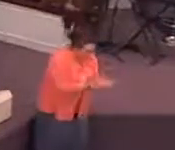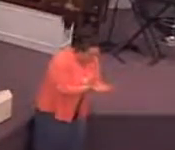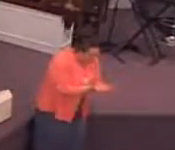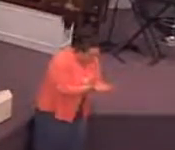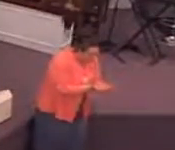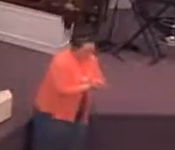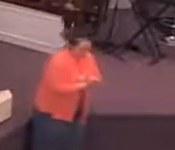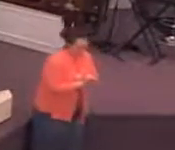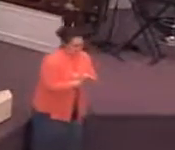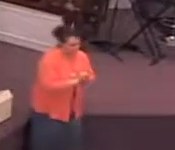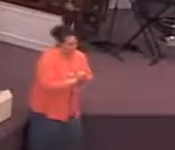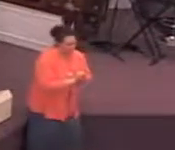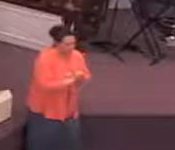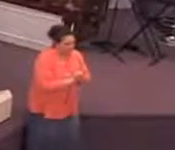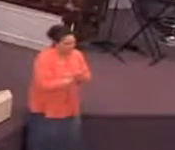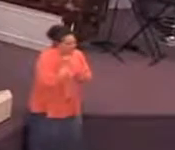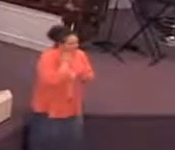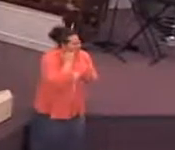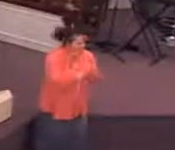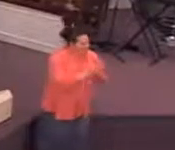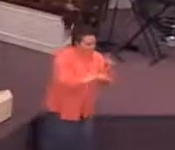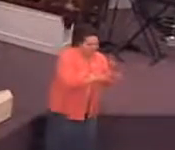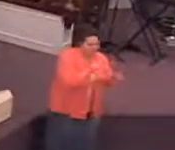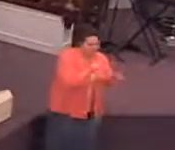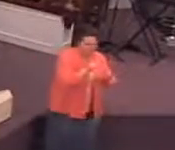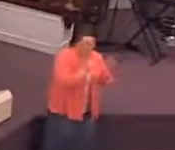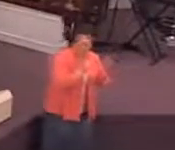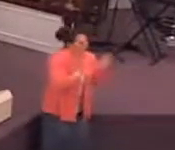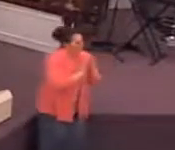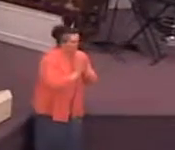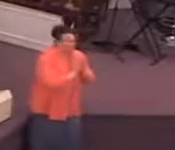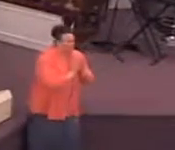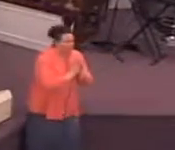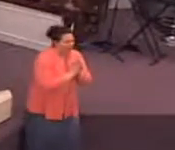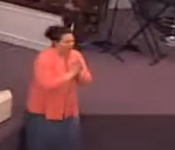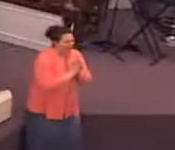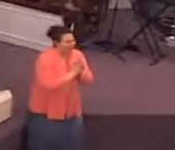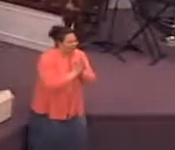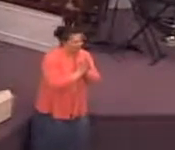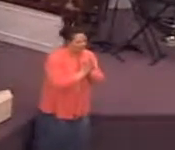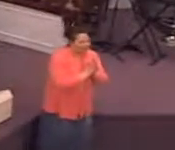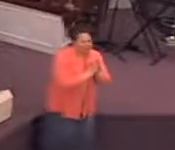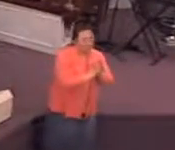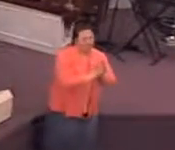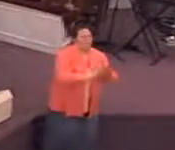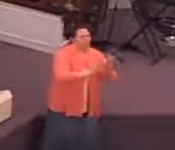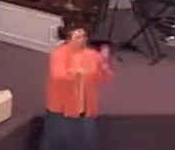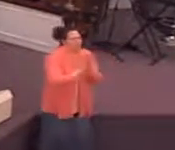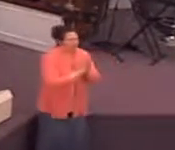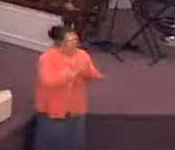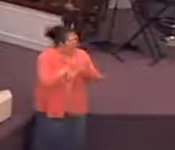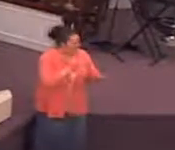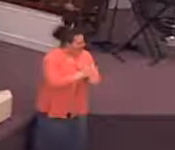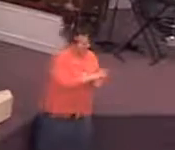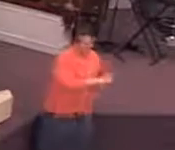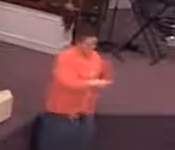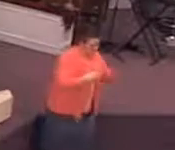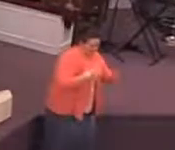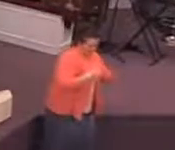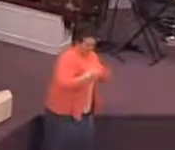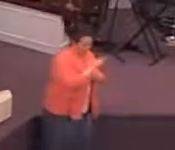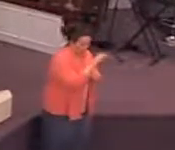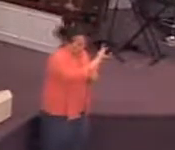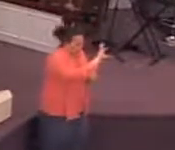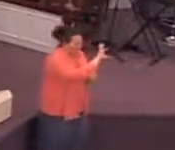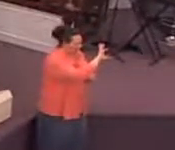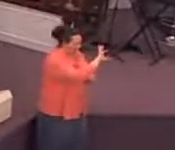if it wasn't for people that are praying and say, God, amen, send revival to Africa. Send revival, amen, to the remote parts